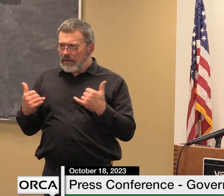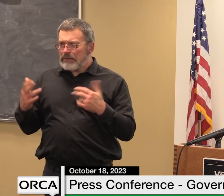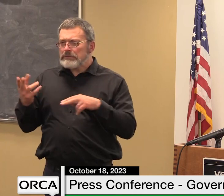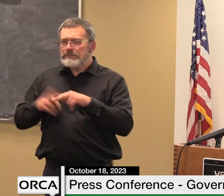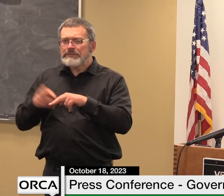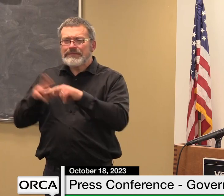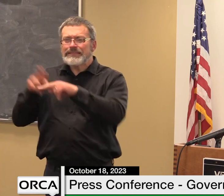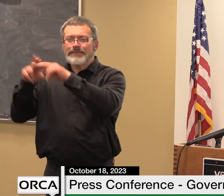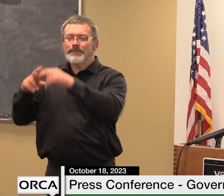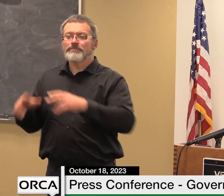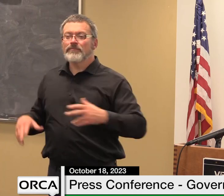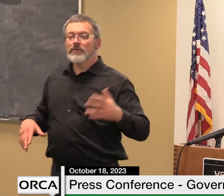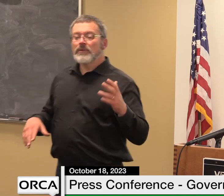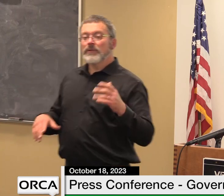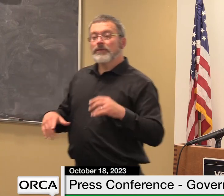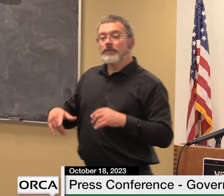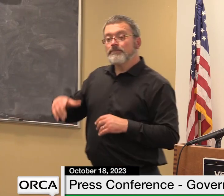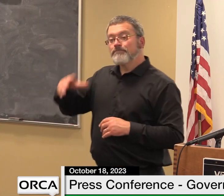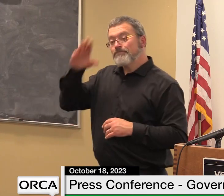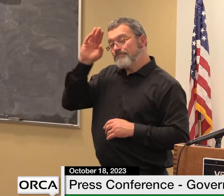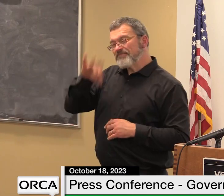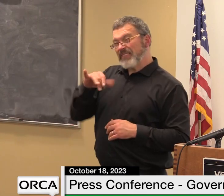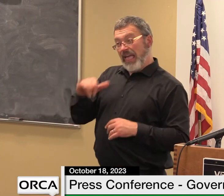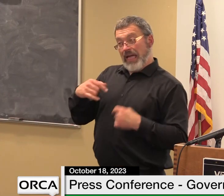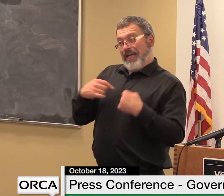I think it's a legislative initiative.